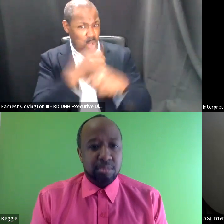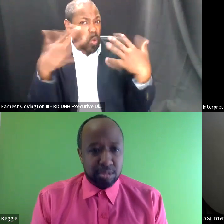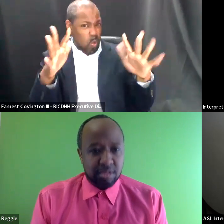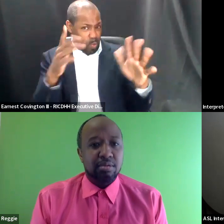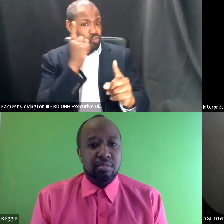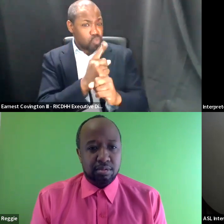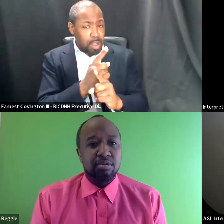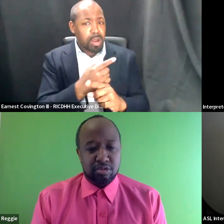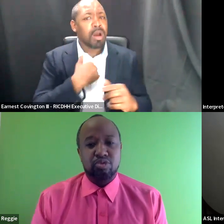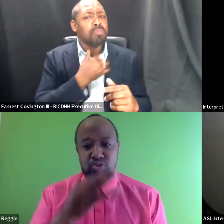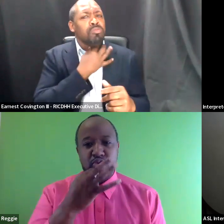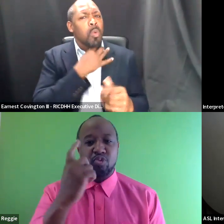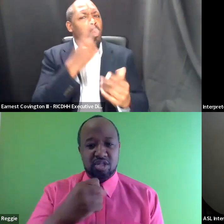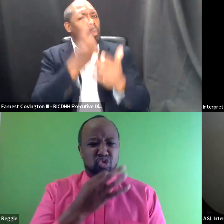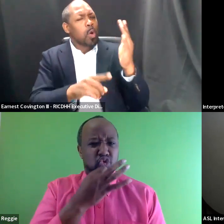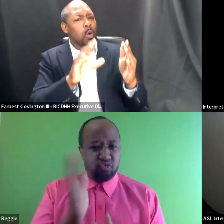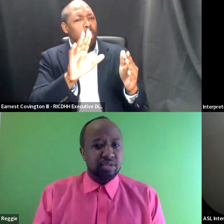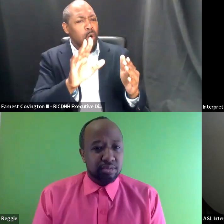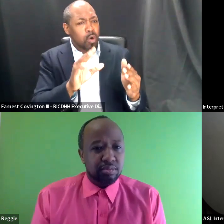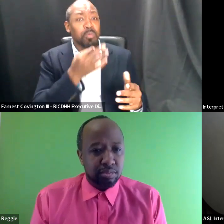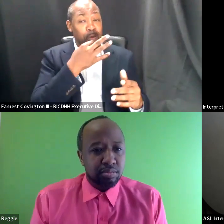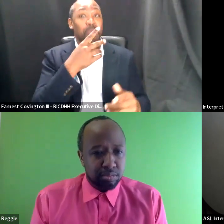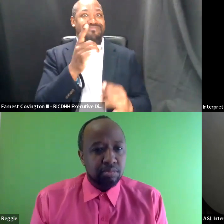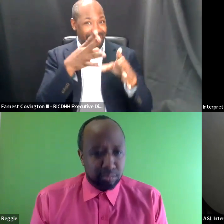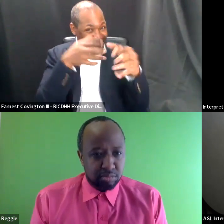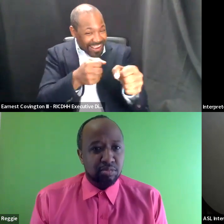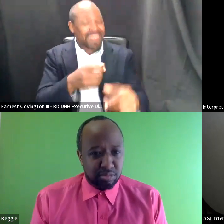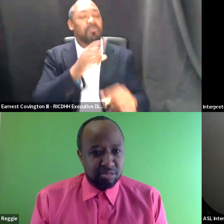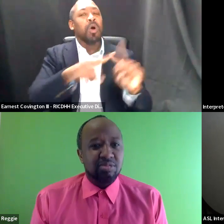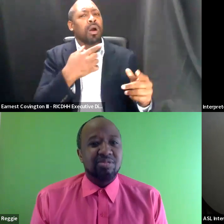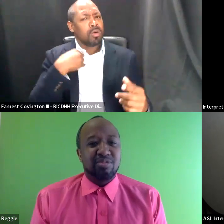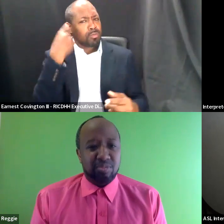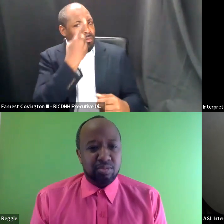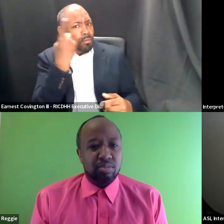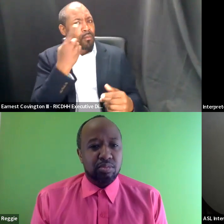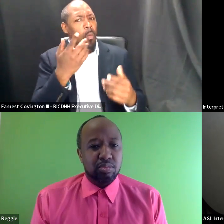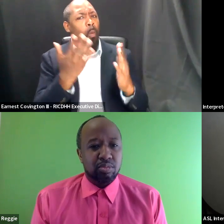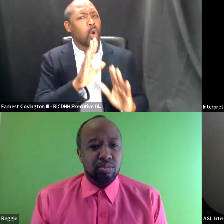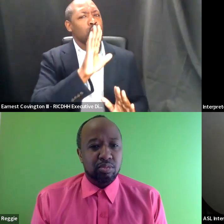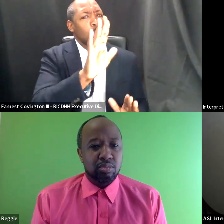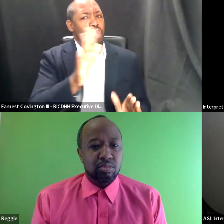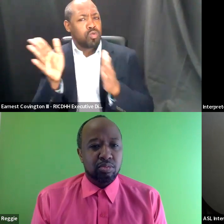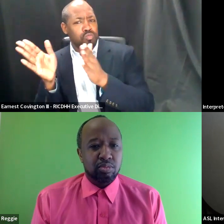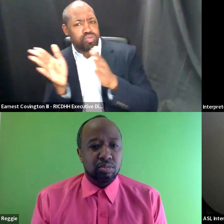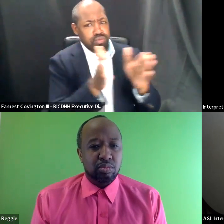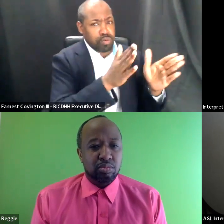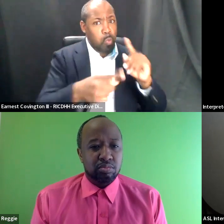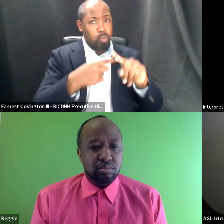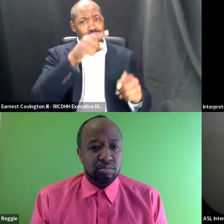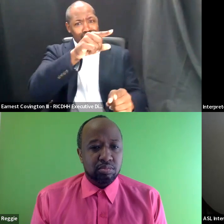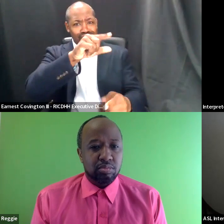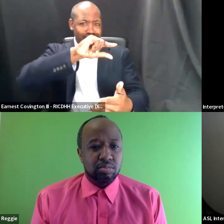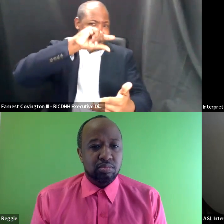So I know you're a doctoral student. You finished your first year. yep, soon. Okay, so you're almost done with your first